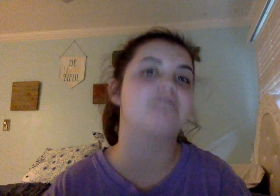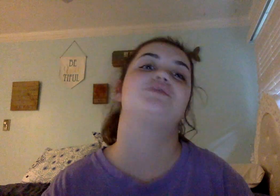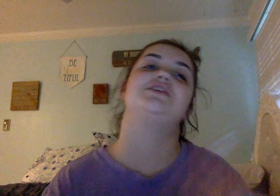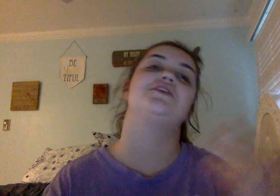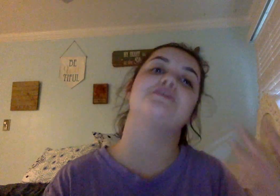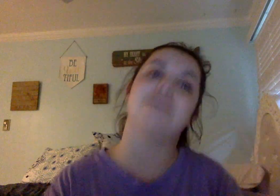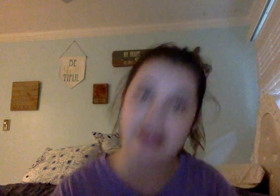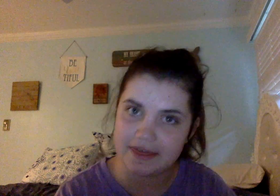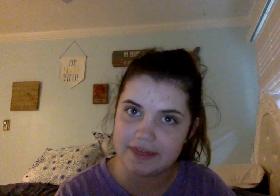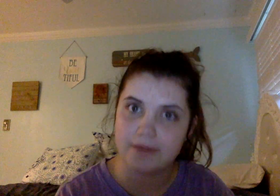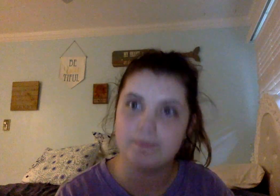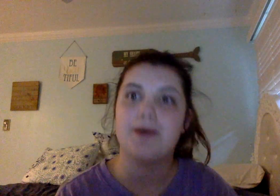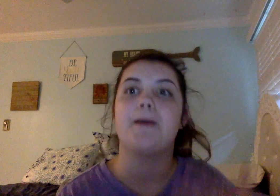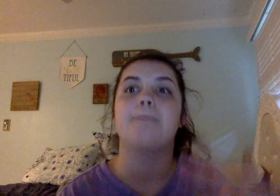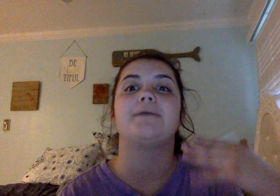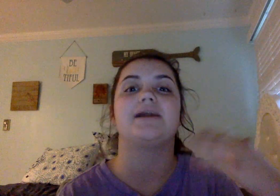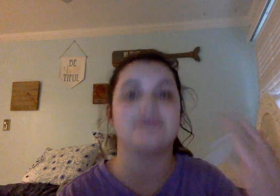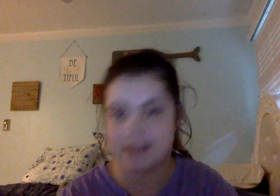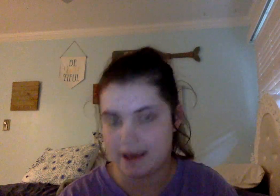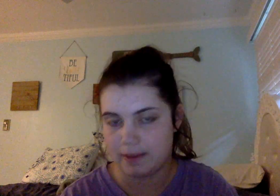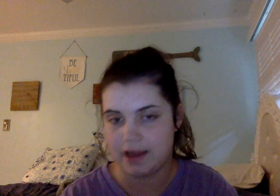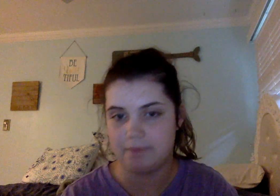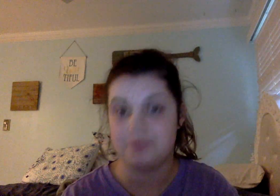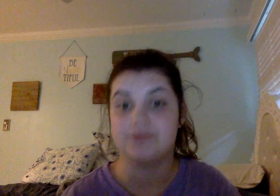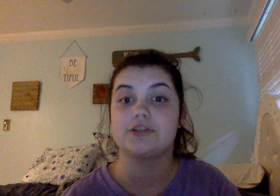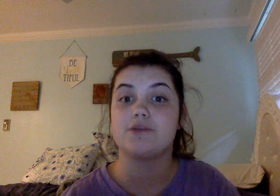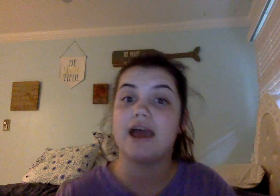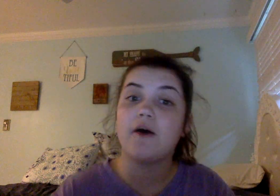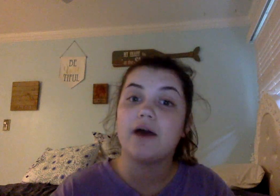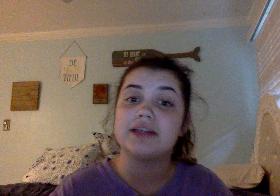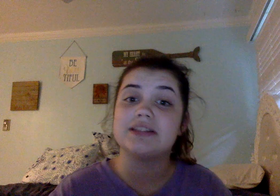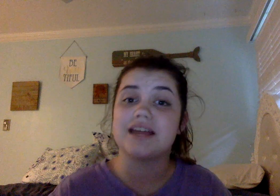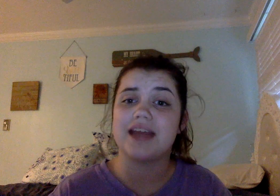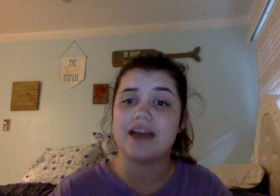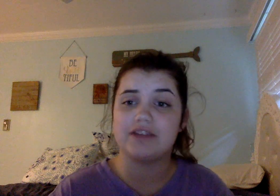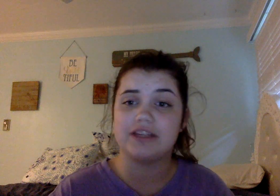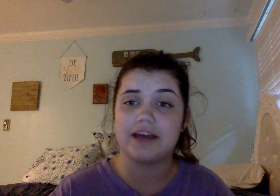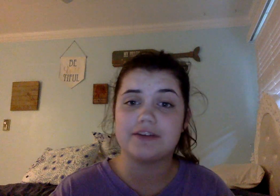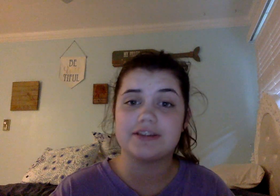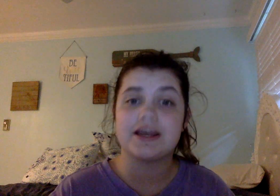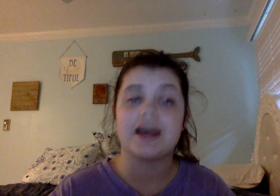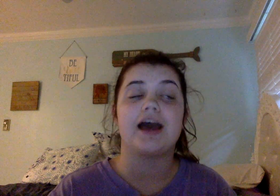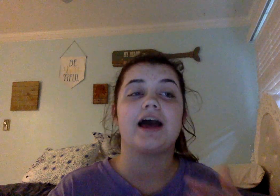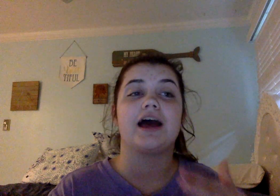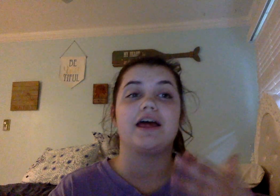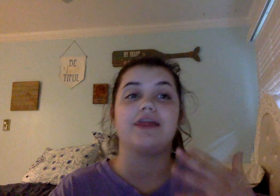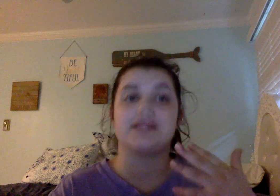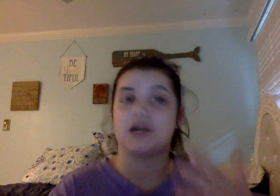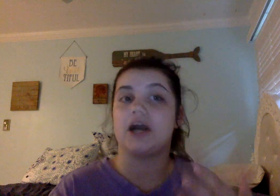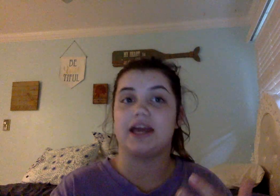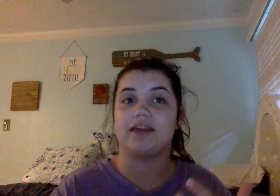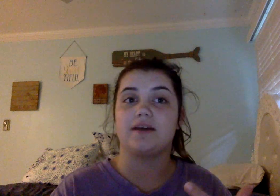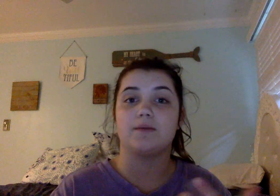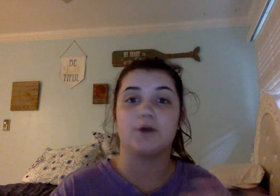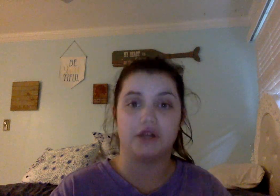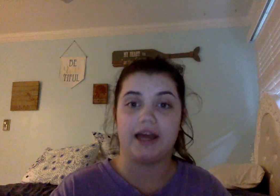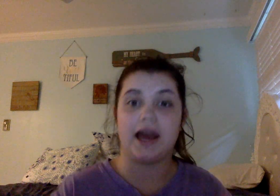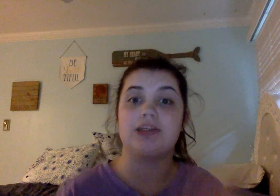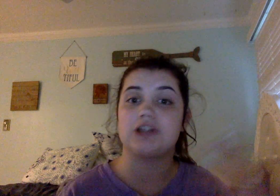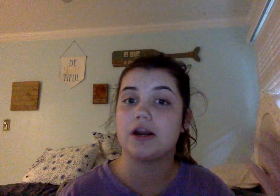still going to read Anthem, but here's the outline. So now I can study everything else that's not Anthem early. I started making